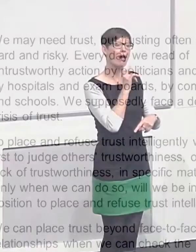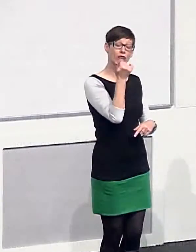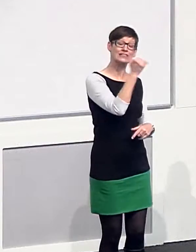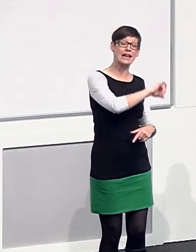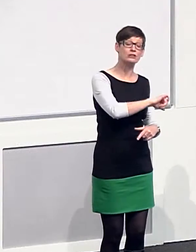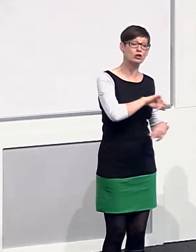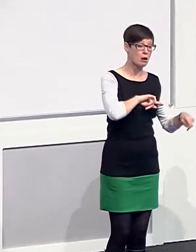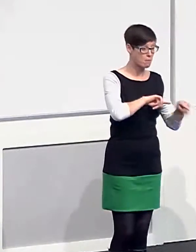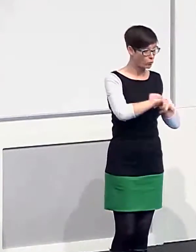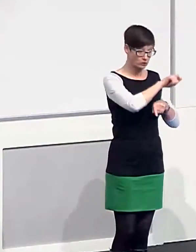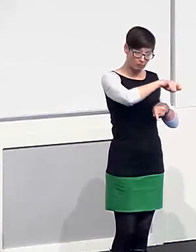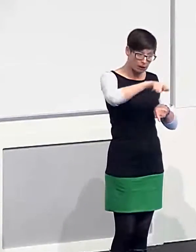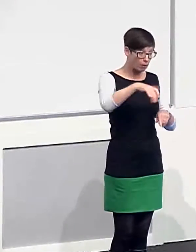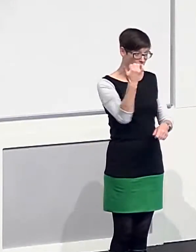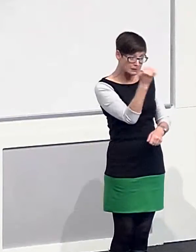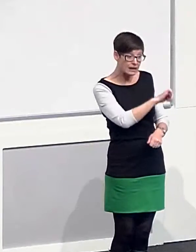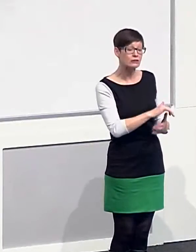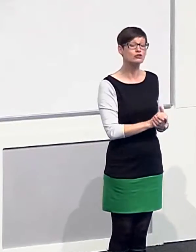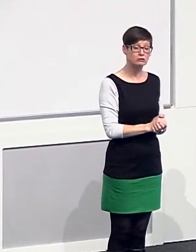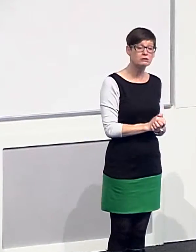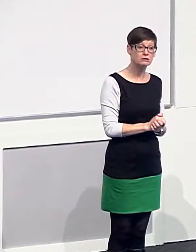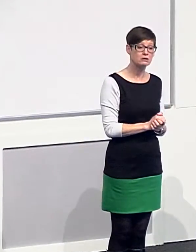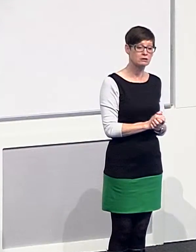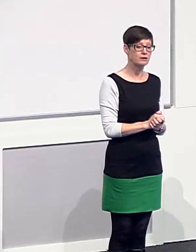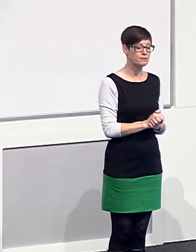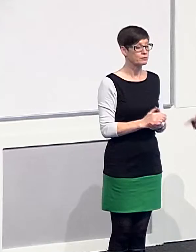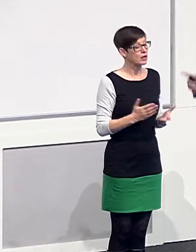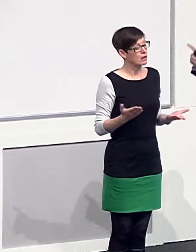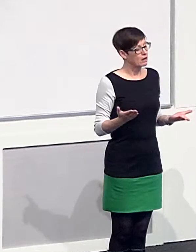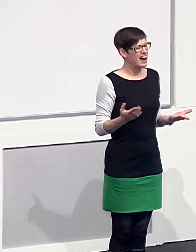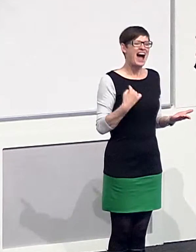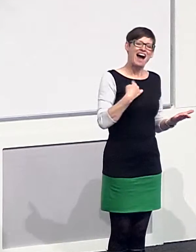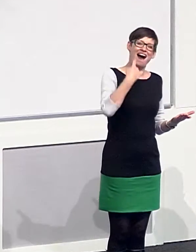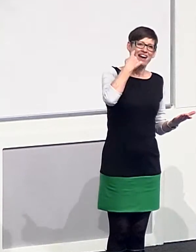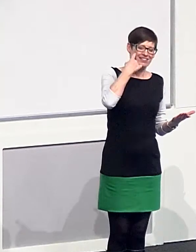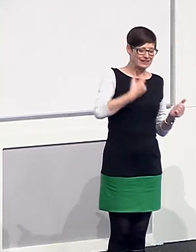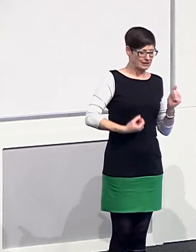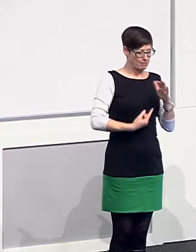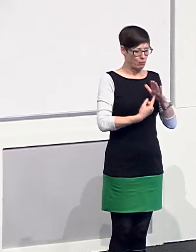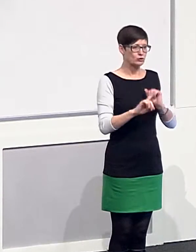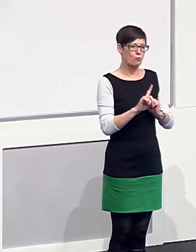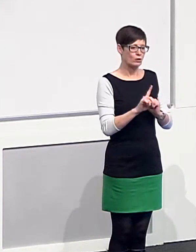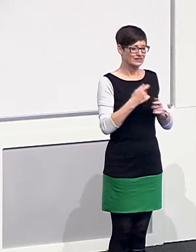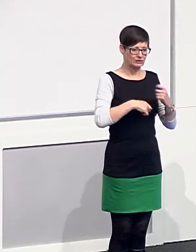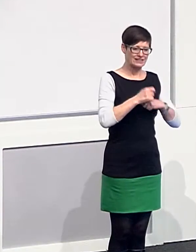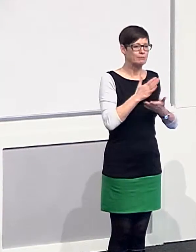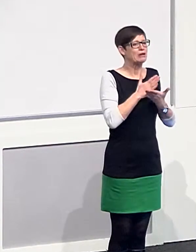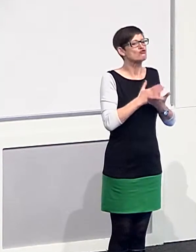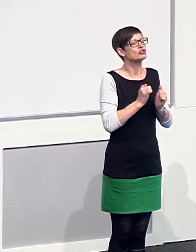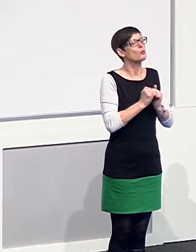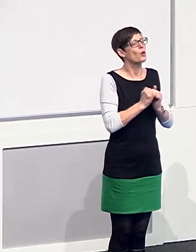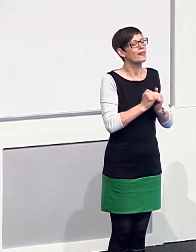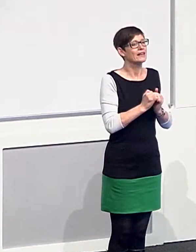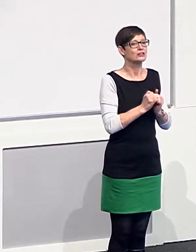of consumers of healthcare are intelligent. They are intelligent users. And I think the key to this is being trustworthy. So the challenge now for the